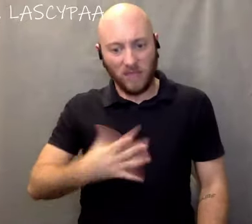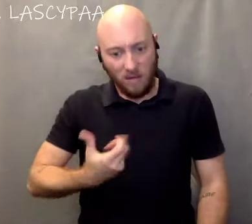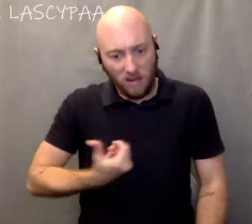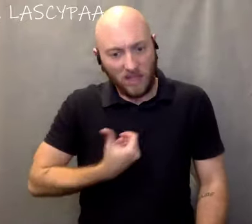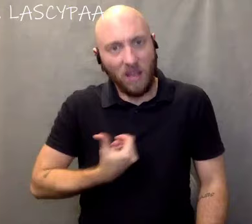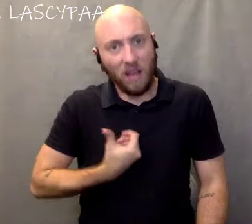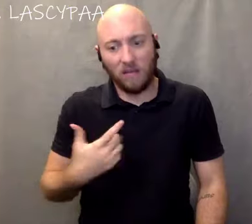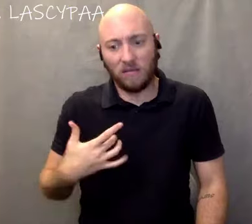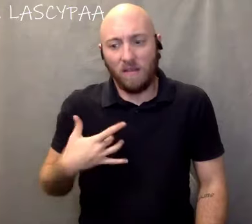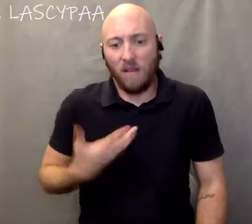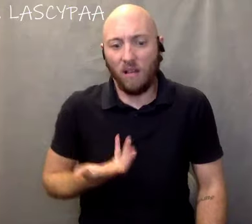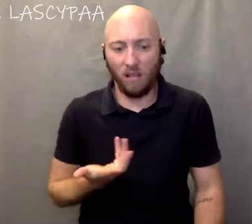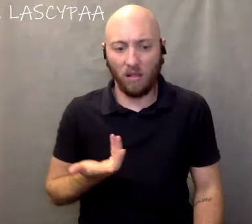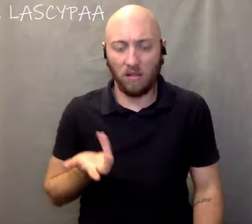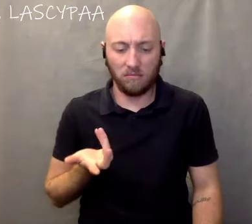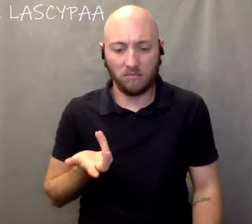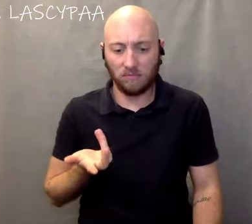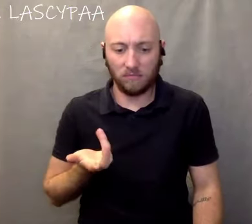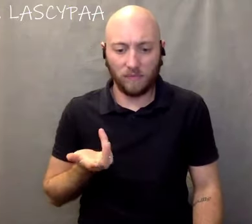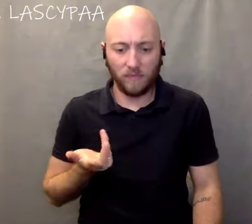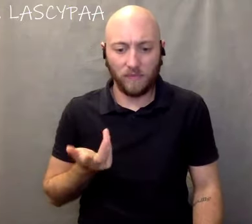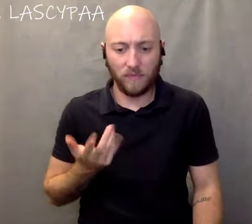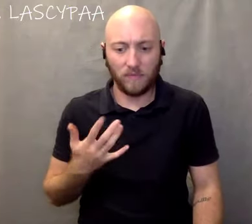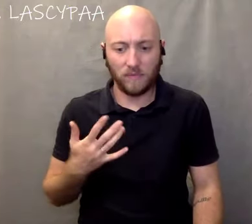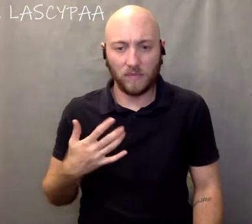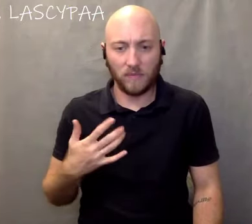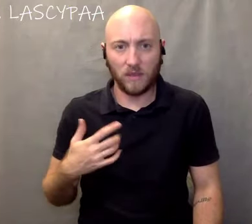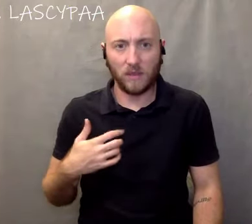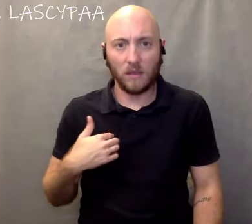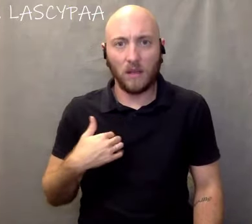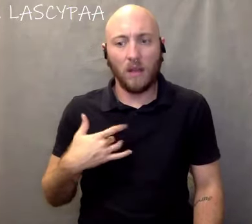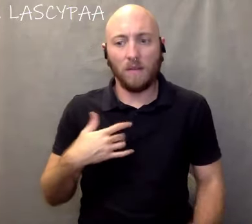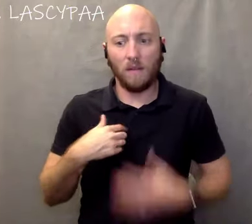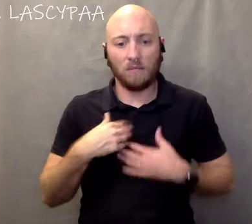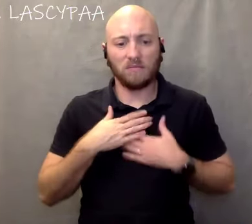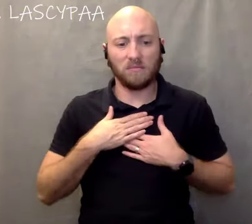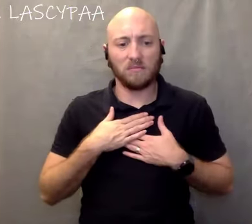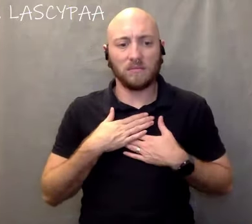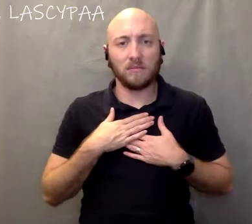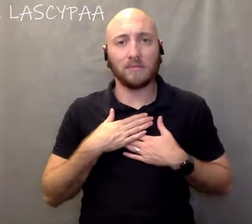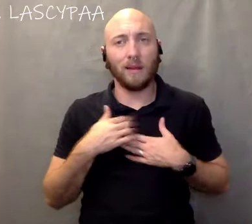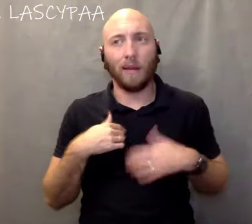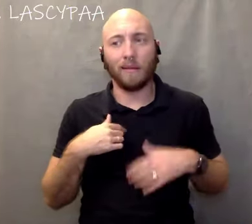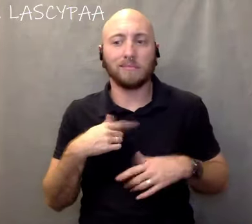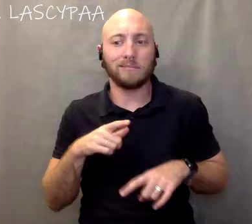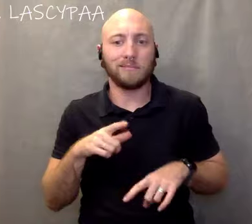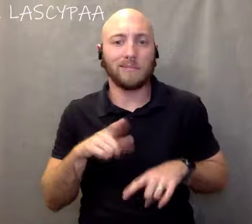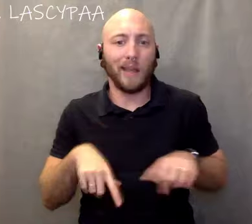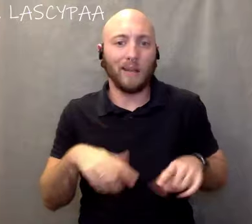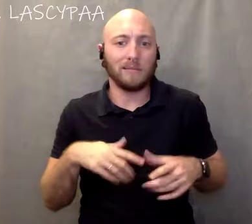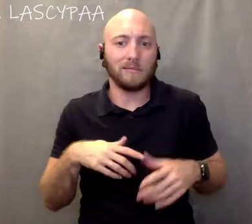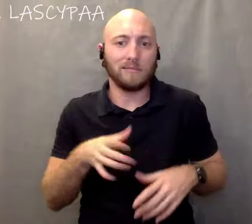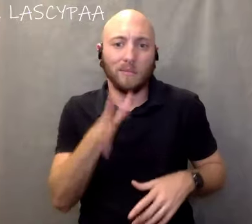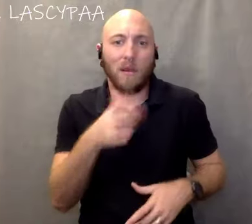feeling like I had it in me to be a mom. Like as soon as my daughter was born, I didn't feel like I